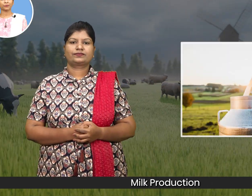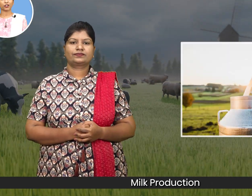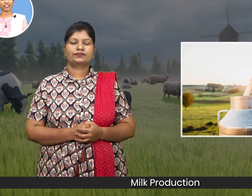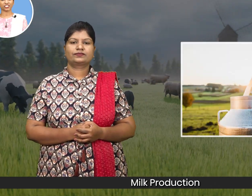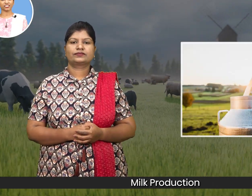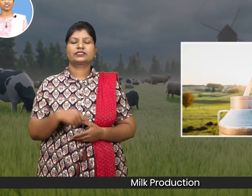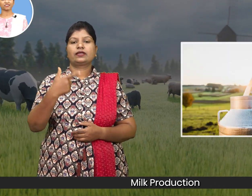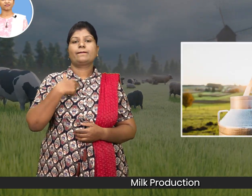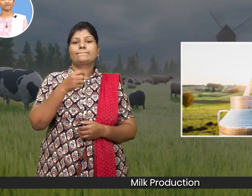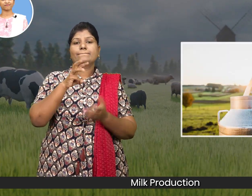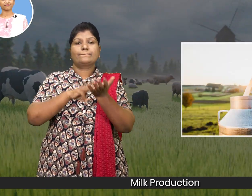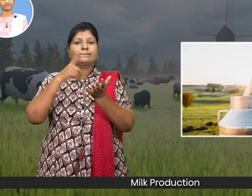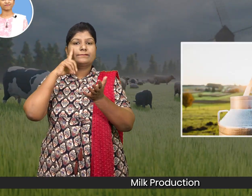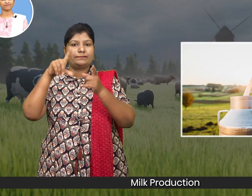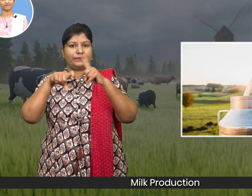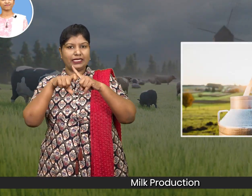milk production,